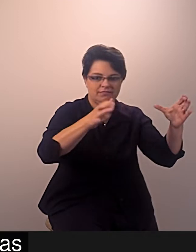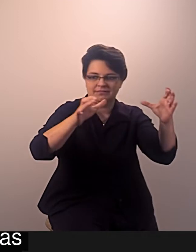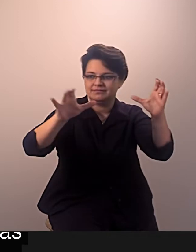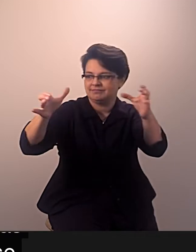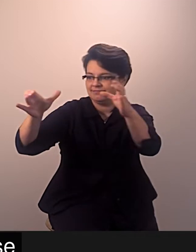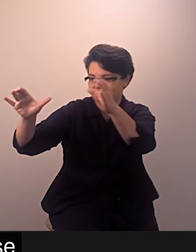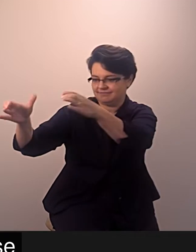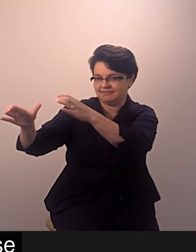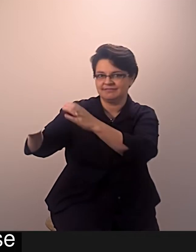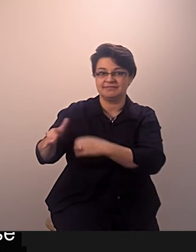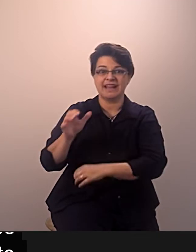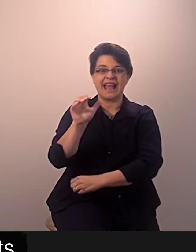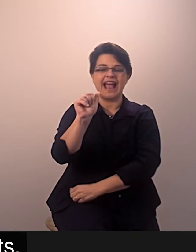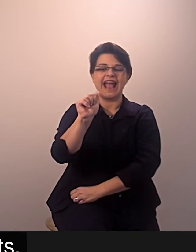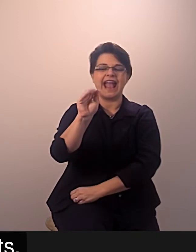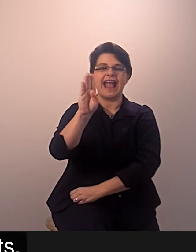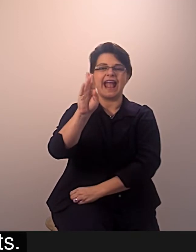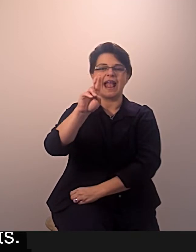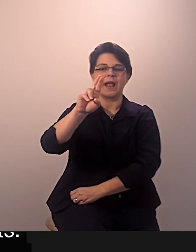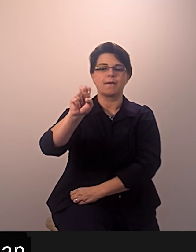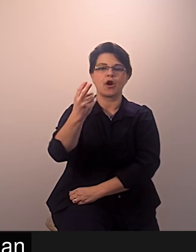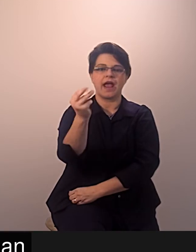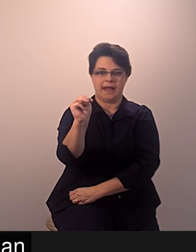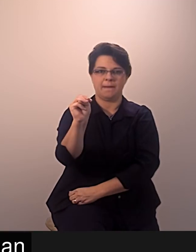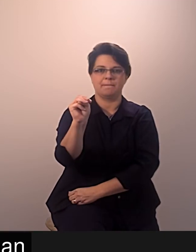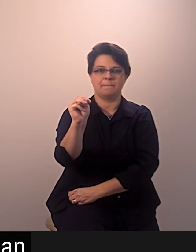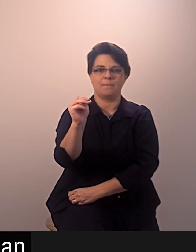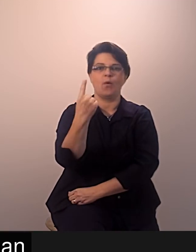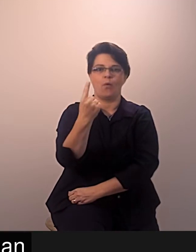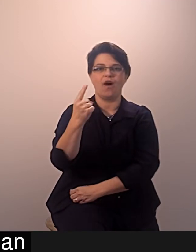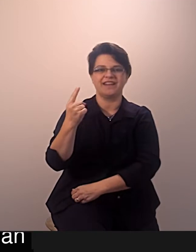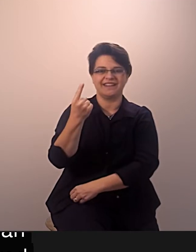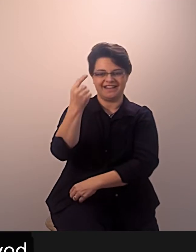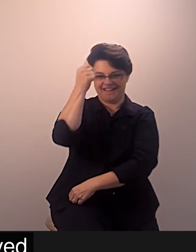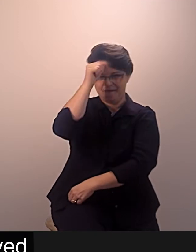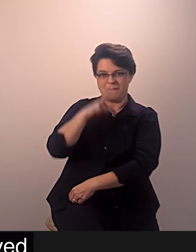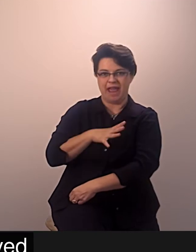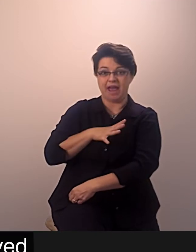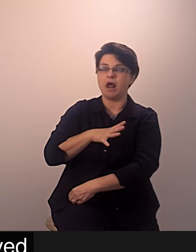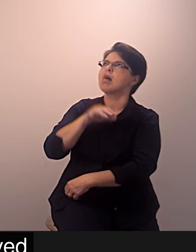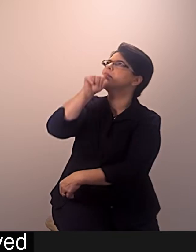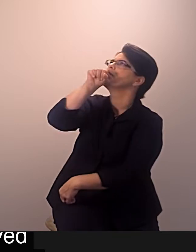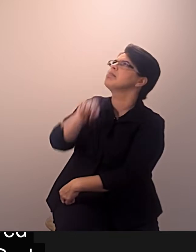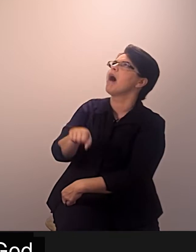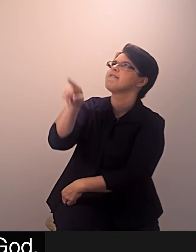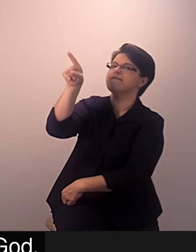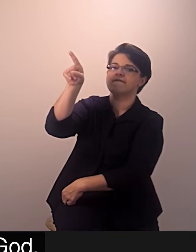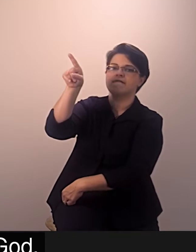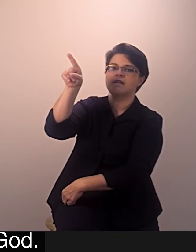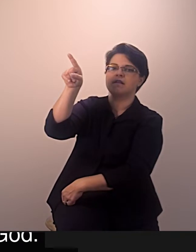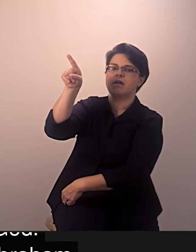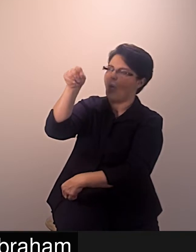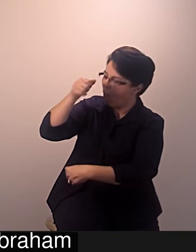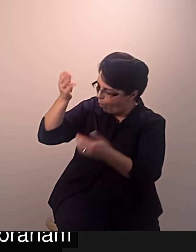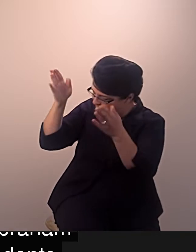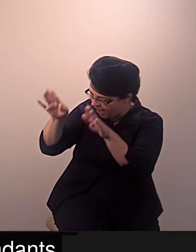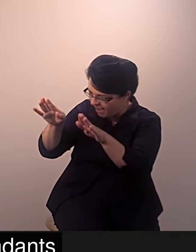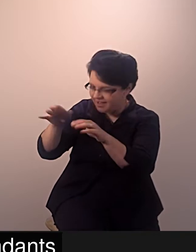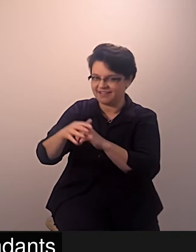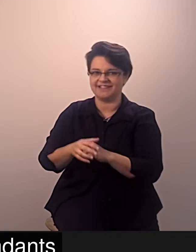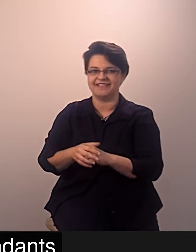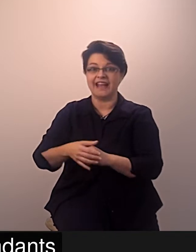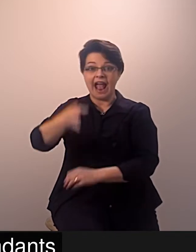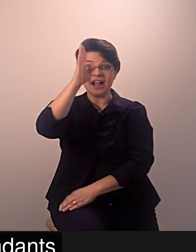descendants. He was a man who also loved and obeyed God. God promised Abraham that his descendants would